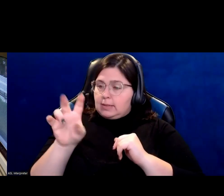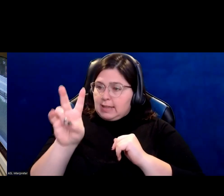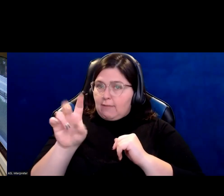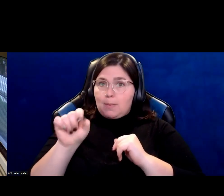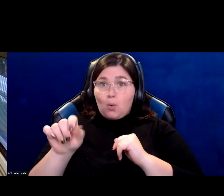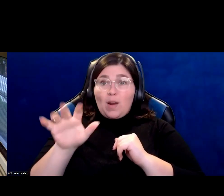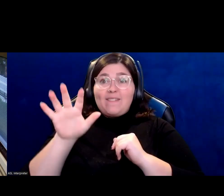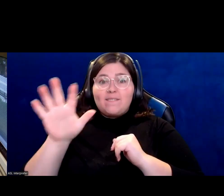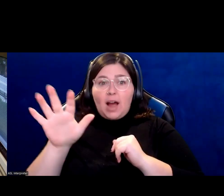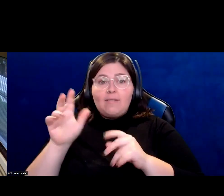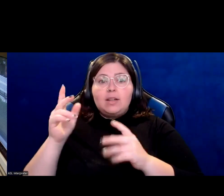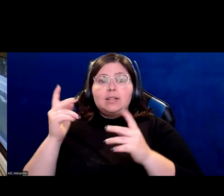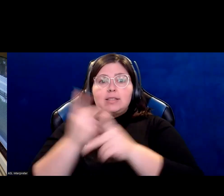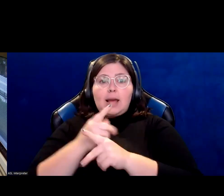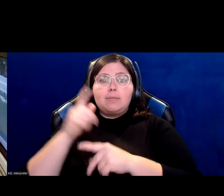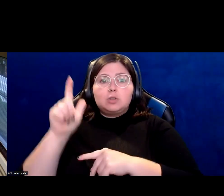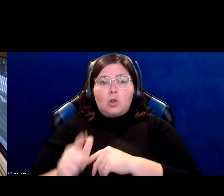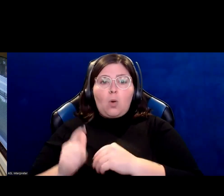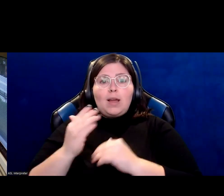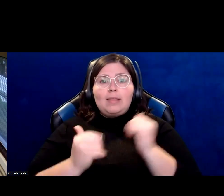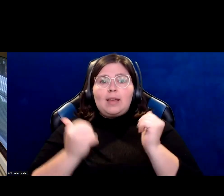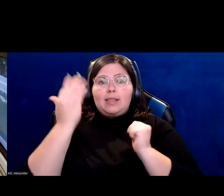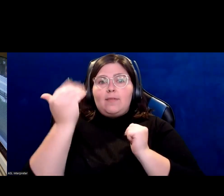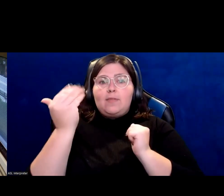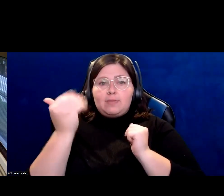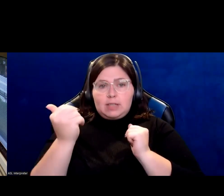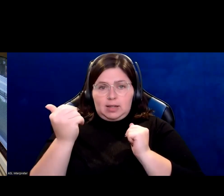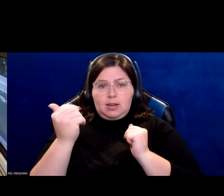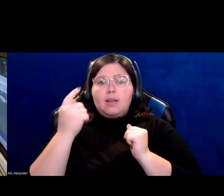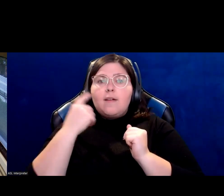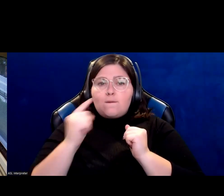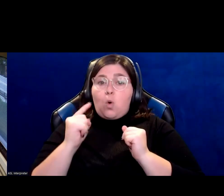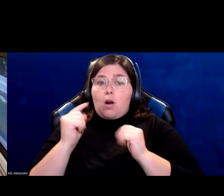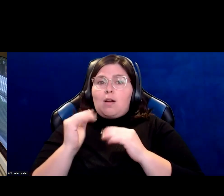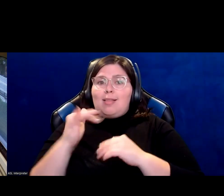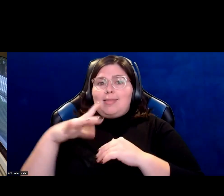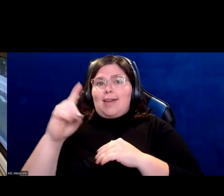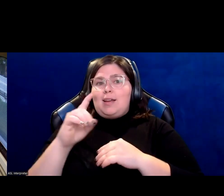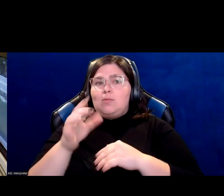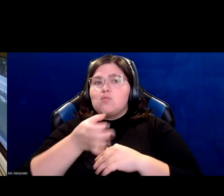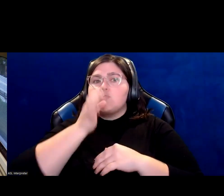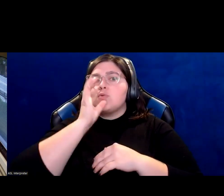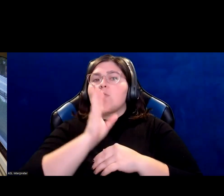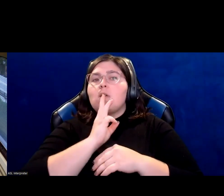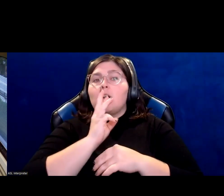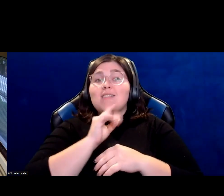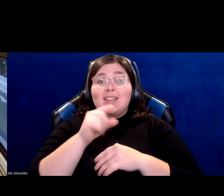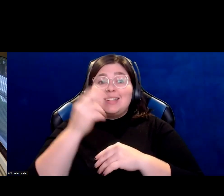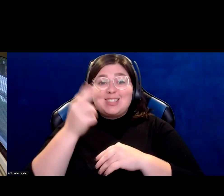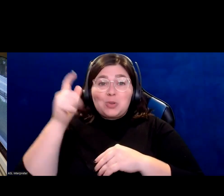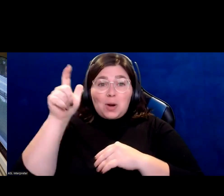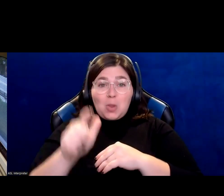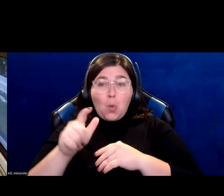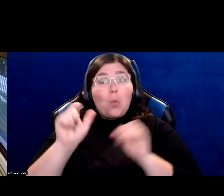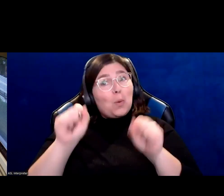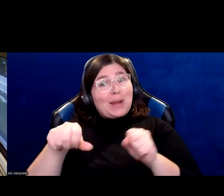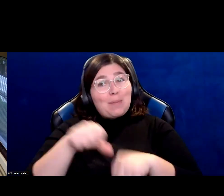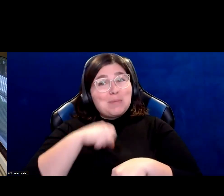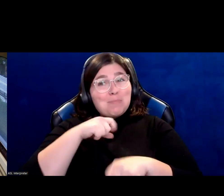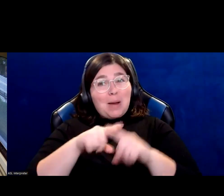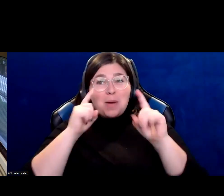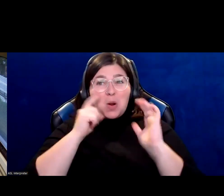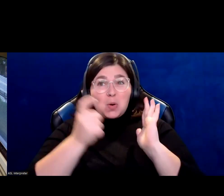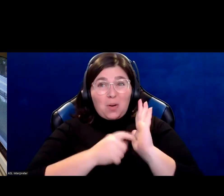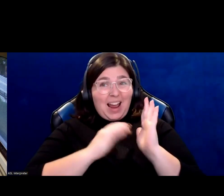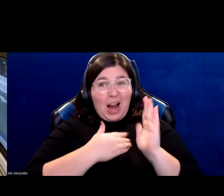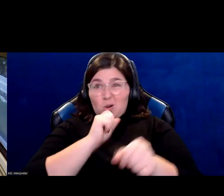of 15 for lead in drinking water. This historical low level is an achievement that we all can be proud of. However, we also recognize that our